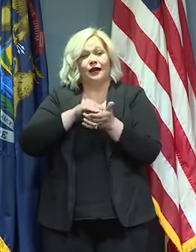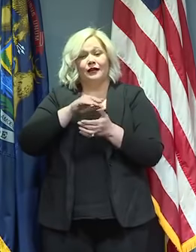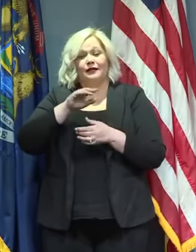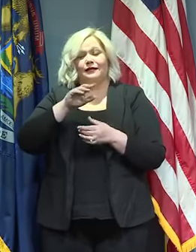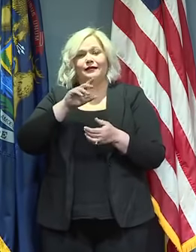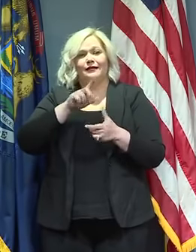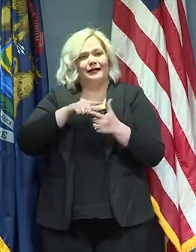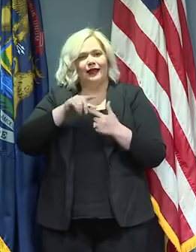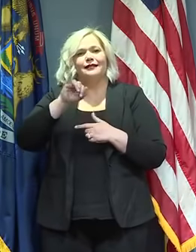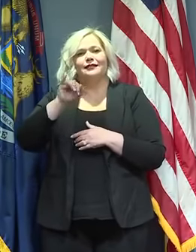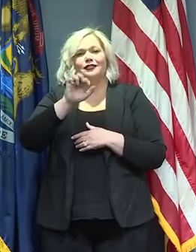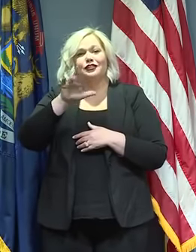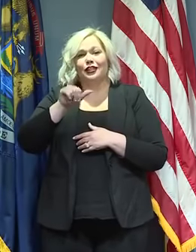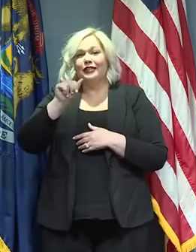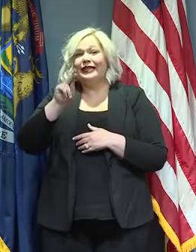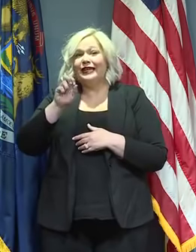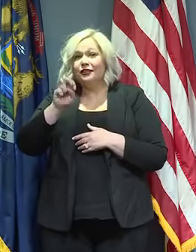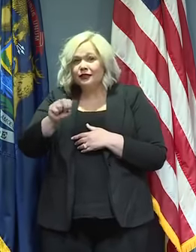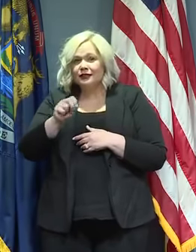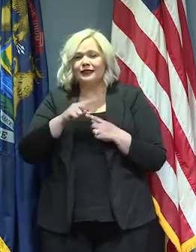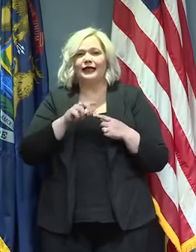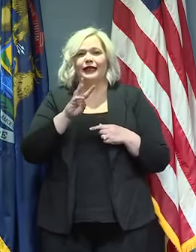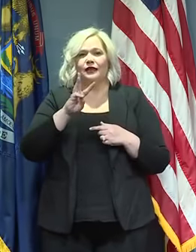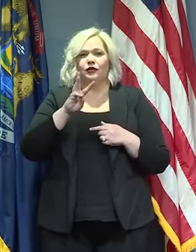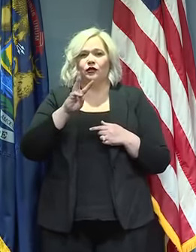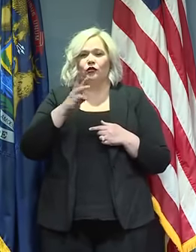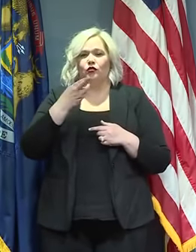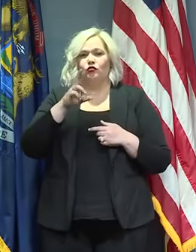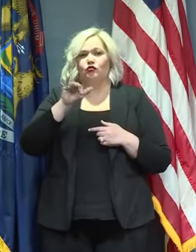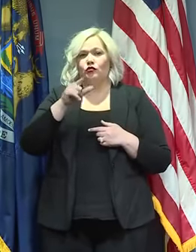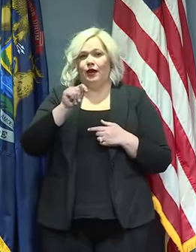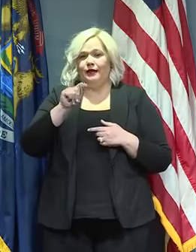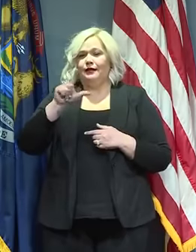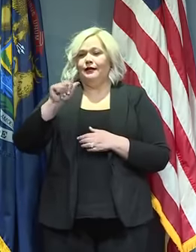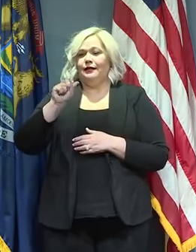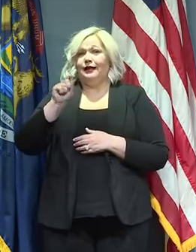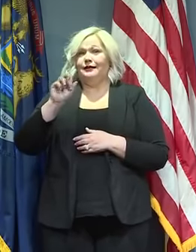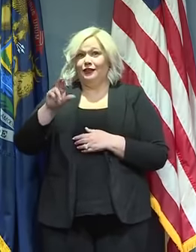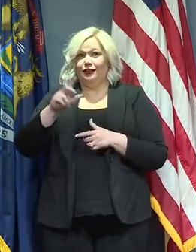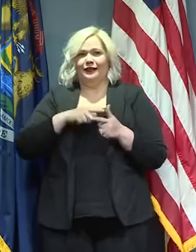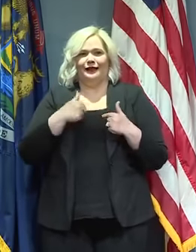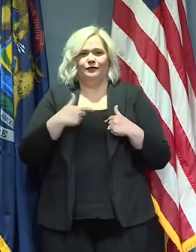microphone and speak, and then he'll be followed by Wright Lassiter, and then I'll return. Thank you.